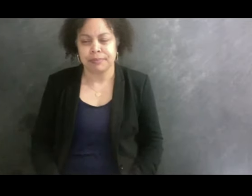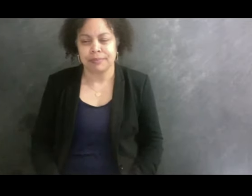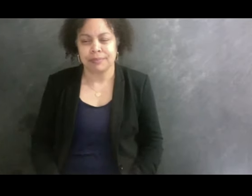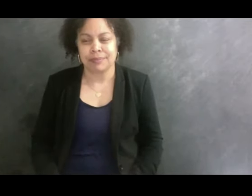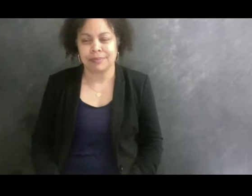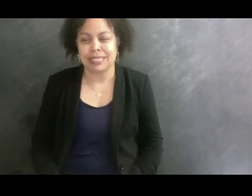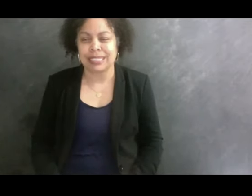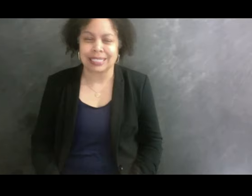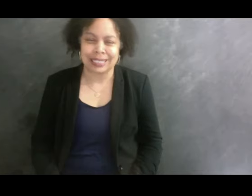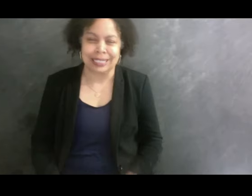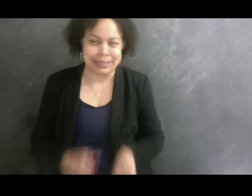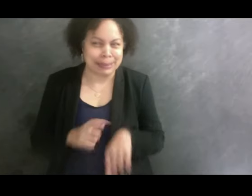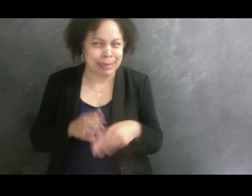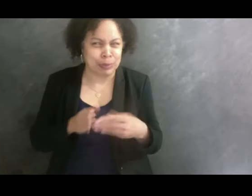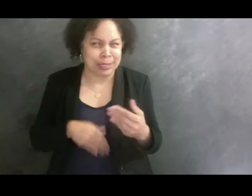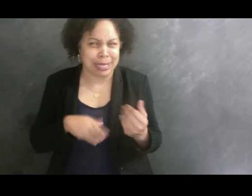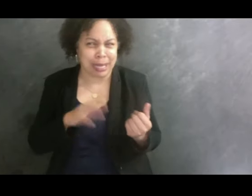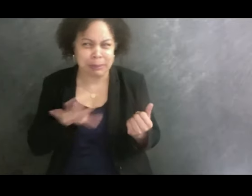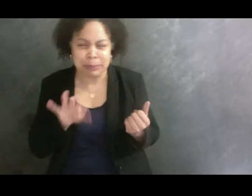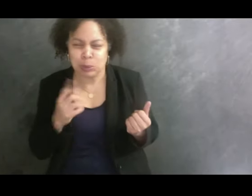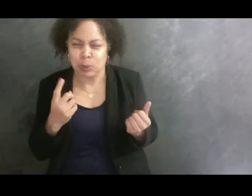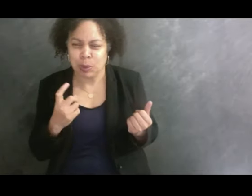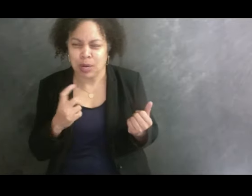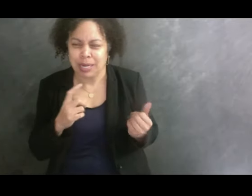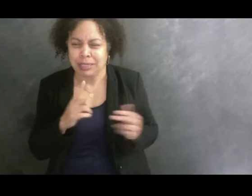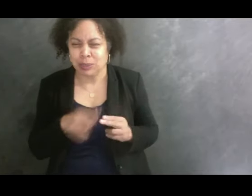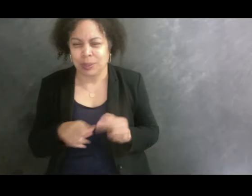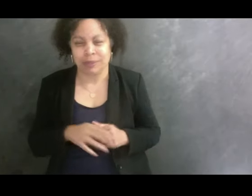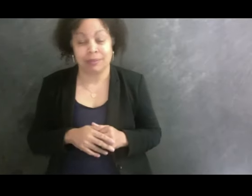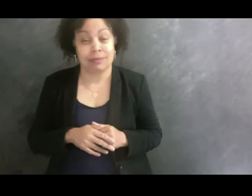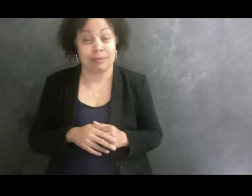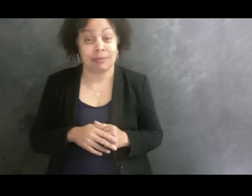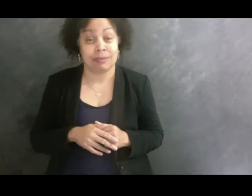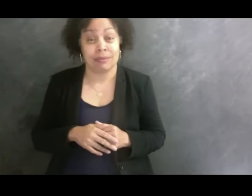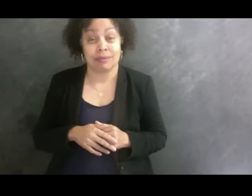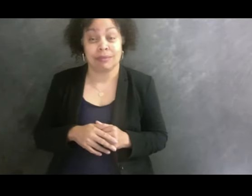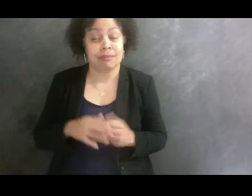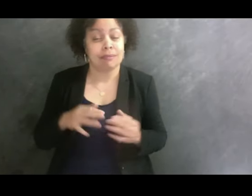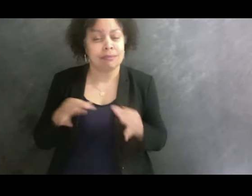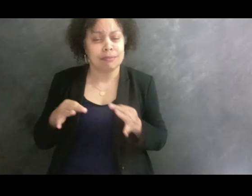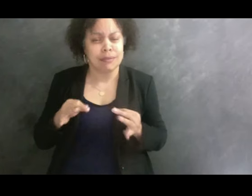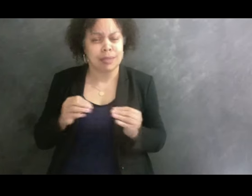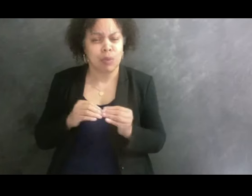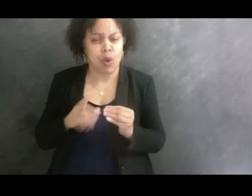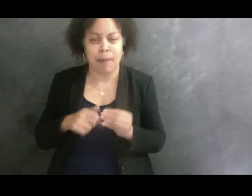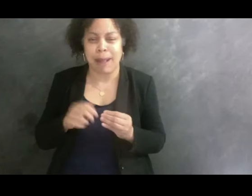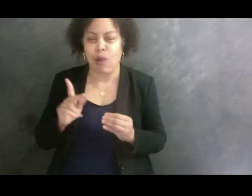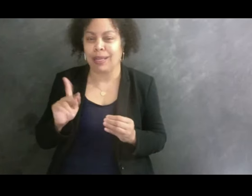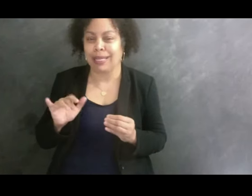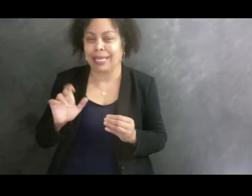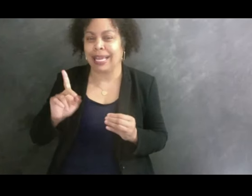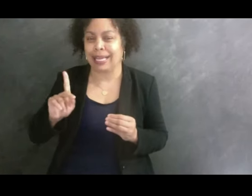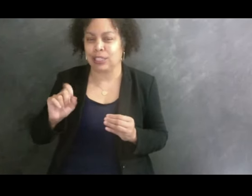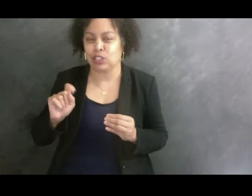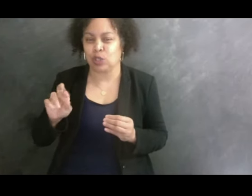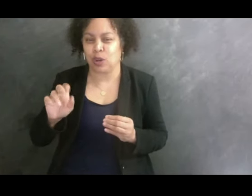It's time to end, but I'll answer one more question because it's very quick. Can I speak more about the partnership that we have with Kickstarter? Yes. If